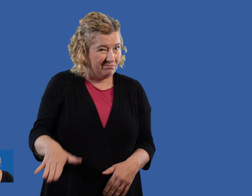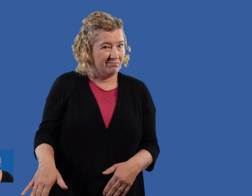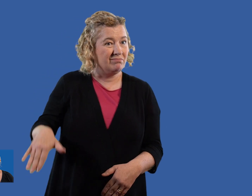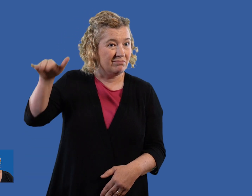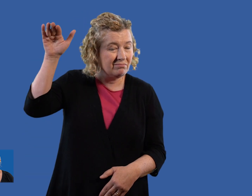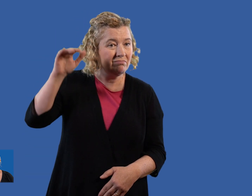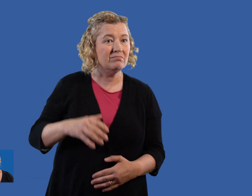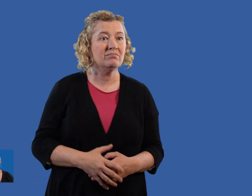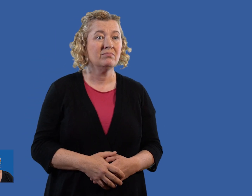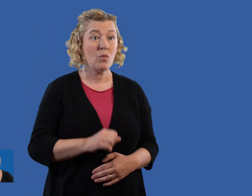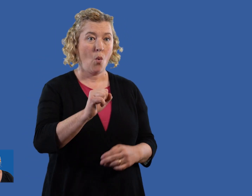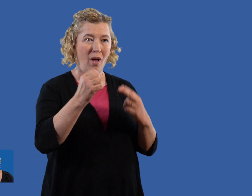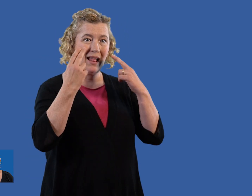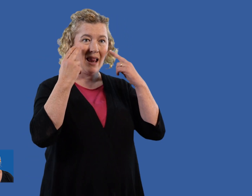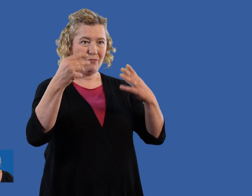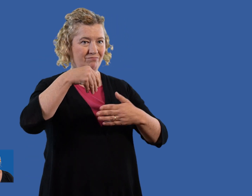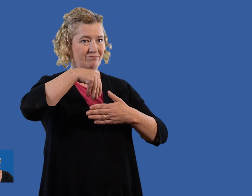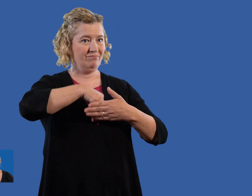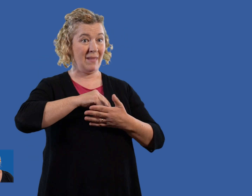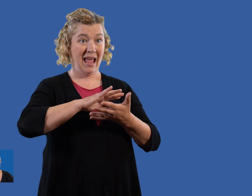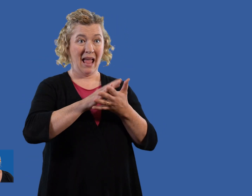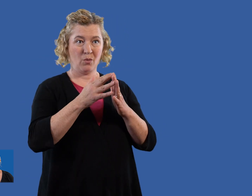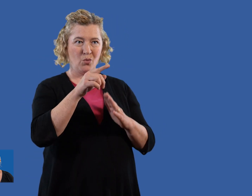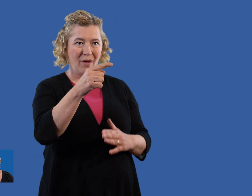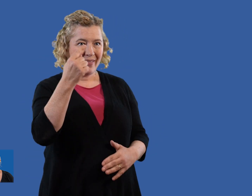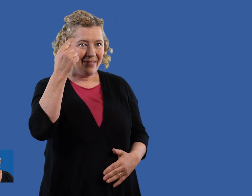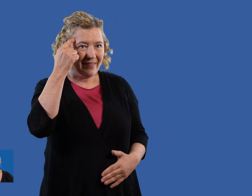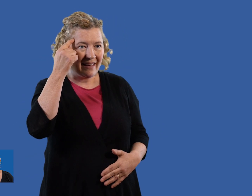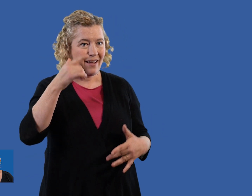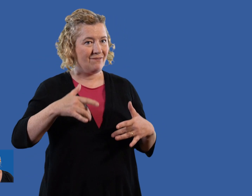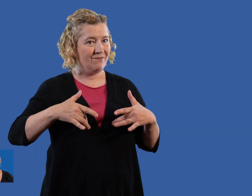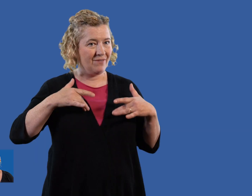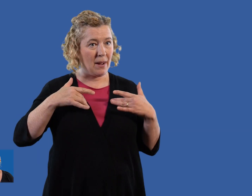abuse, features of your personality, so often called your temperament,